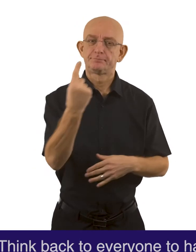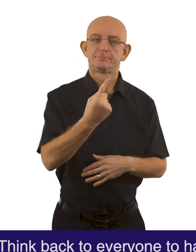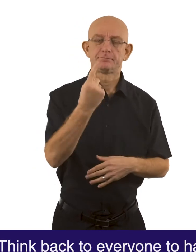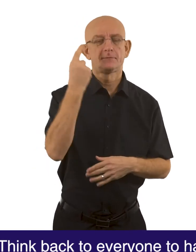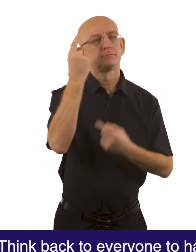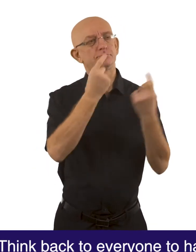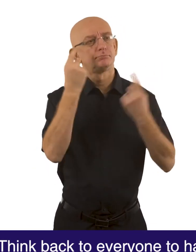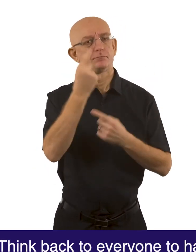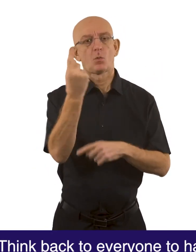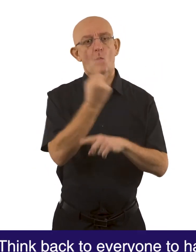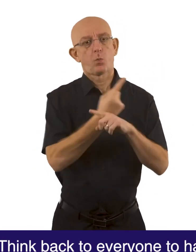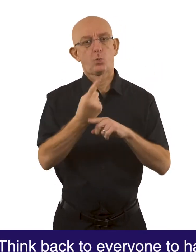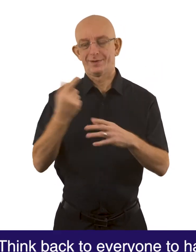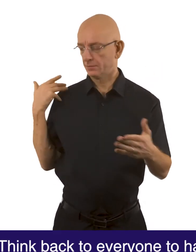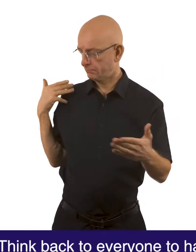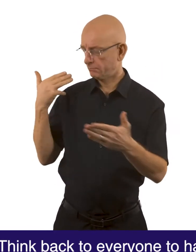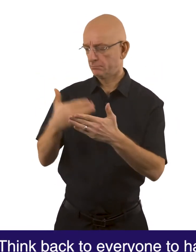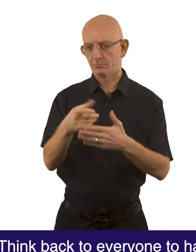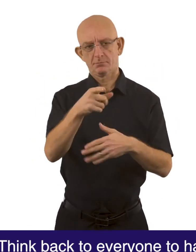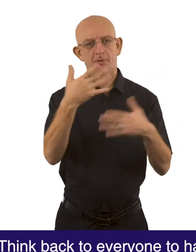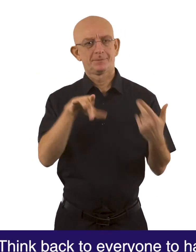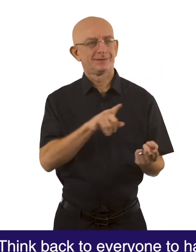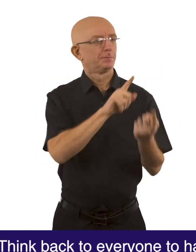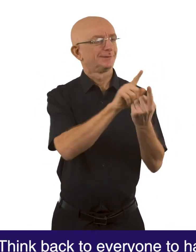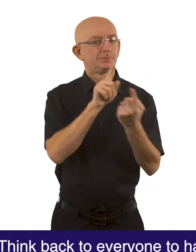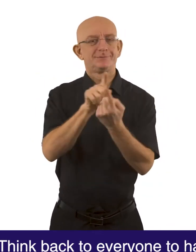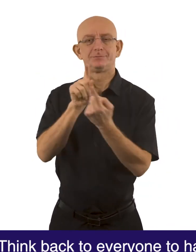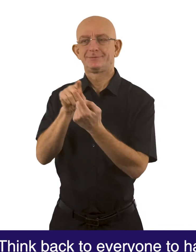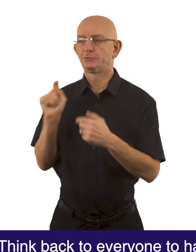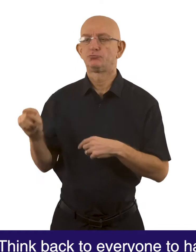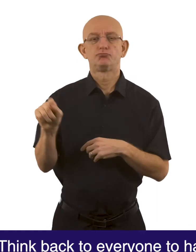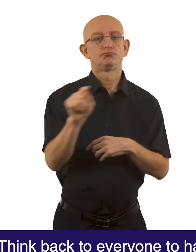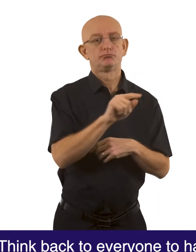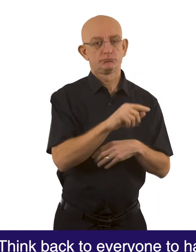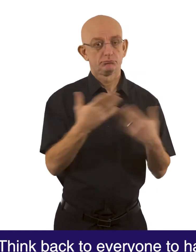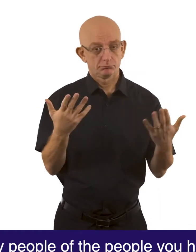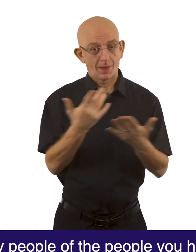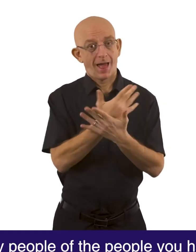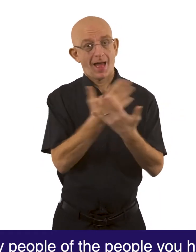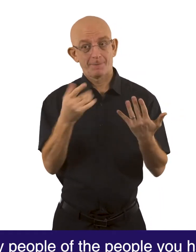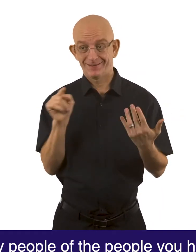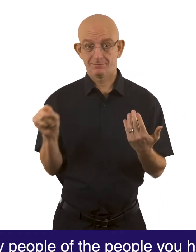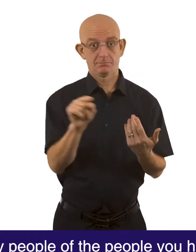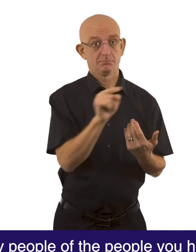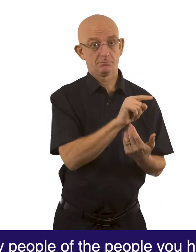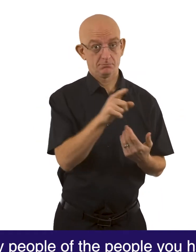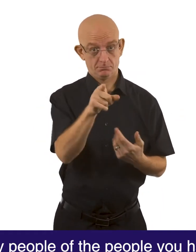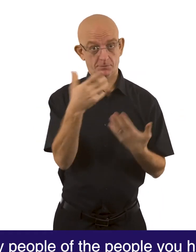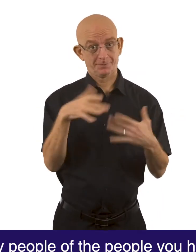Question 2. Think back to everyone you have been in contact with over the past week. How many people of the